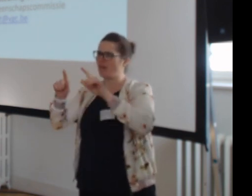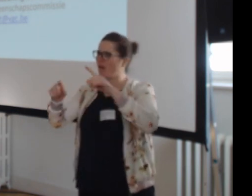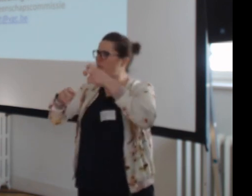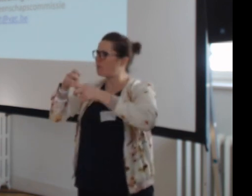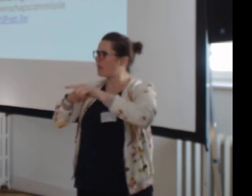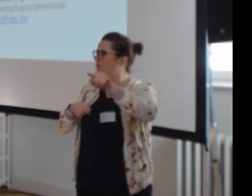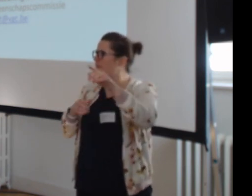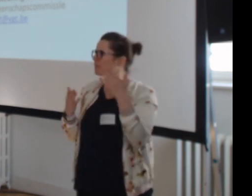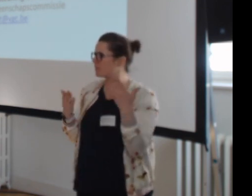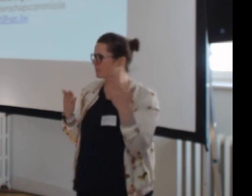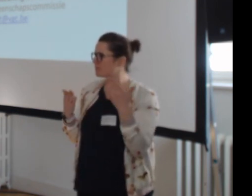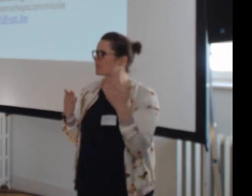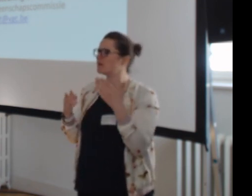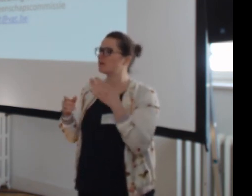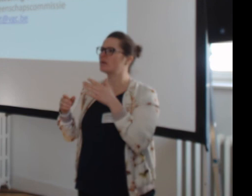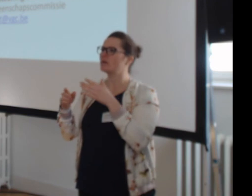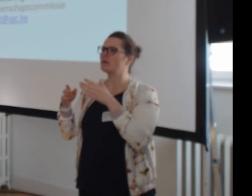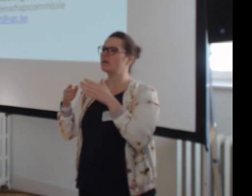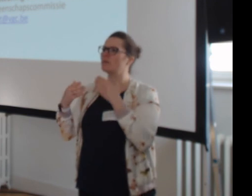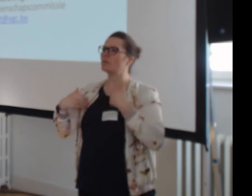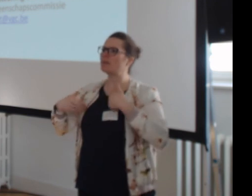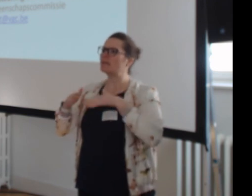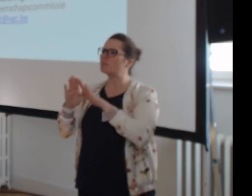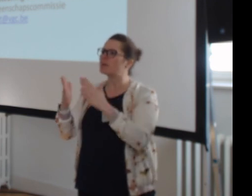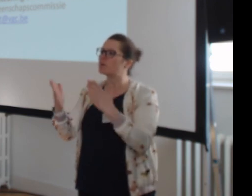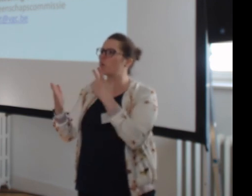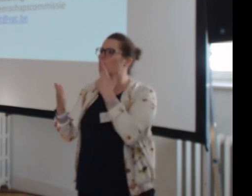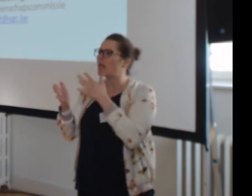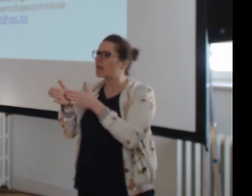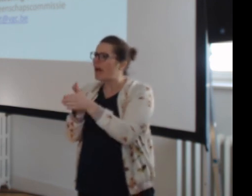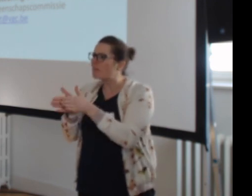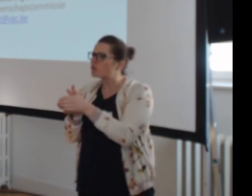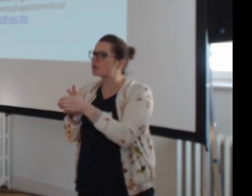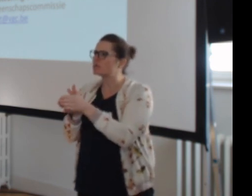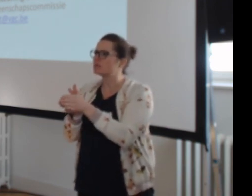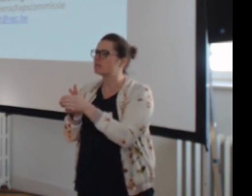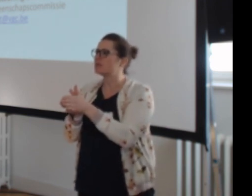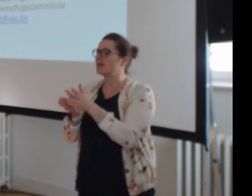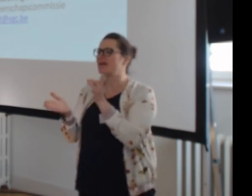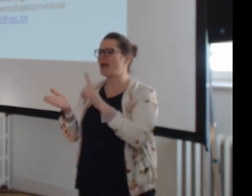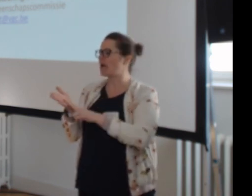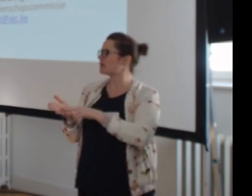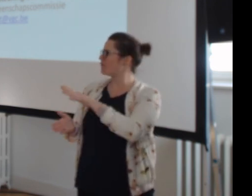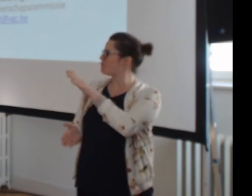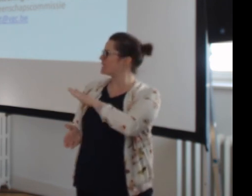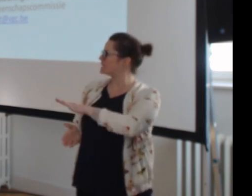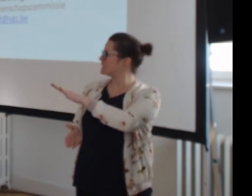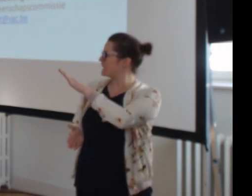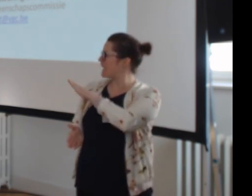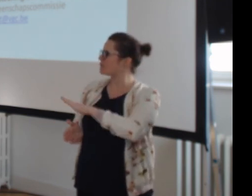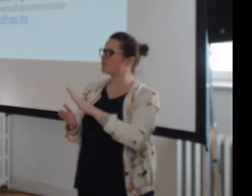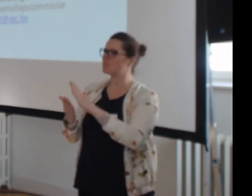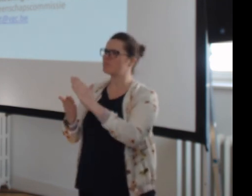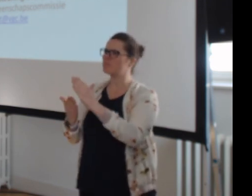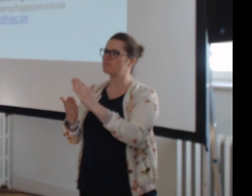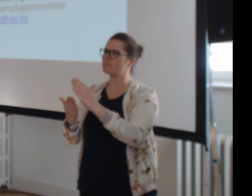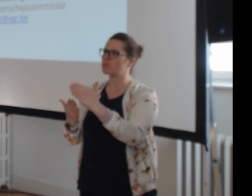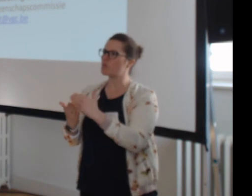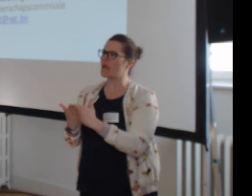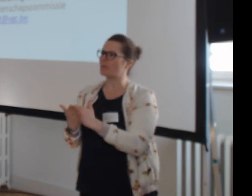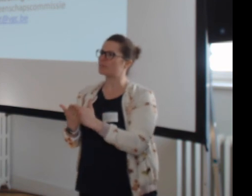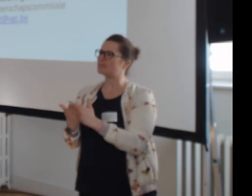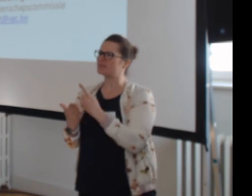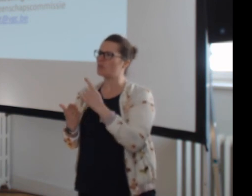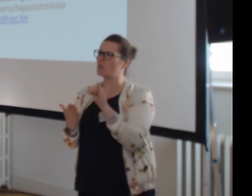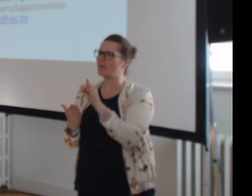agree to encourage public libraries. And I must say that I was really fascinated with the programs that have been presented